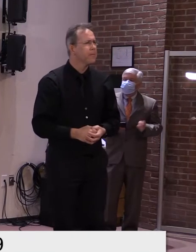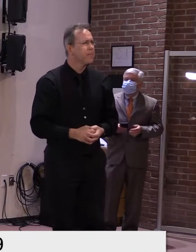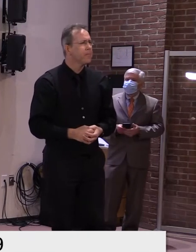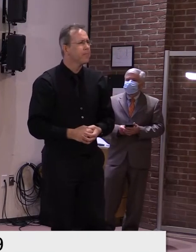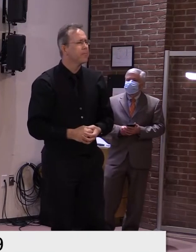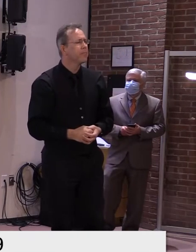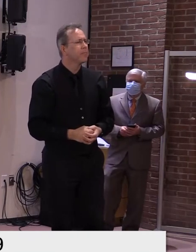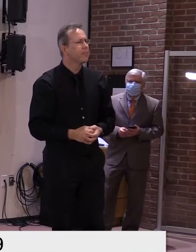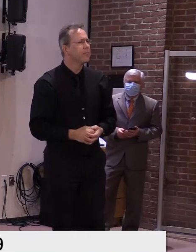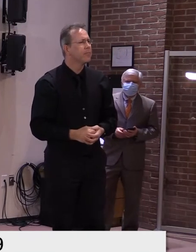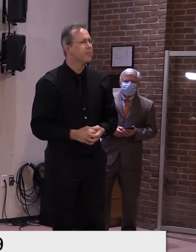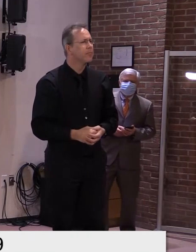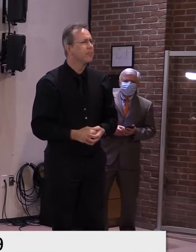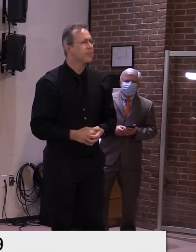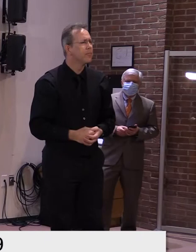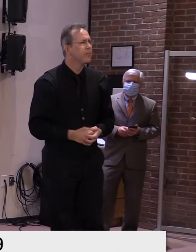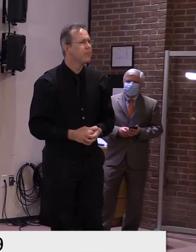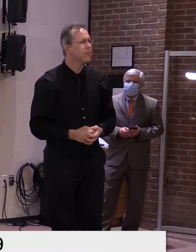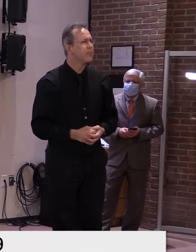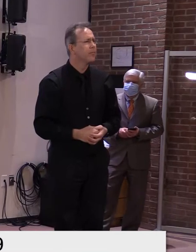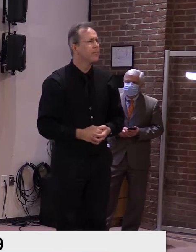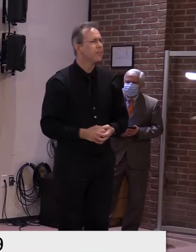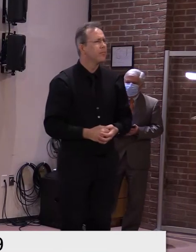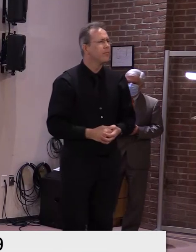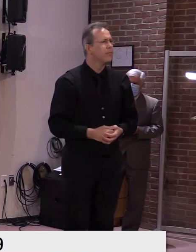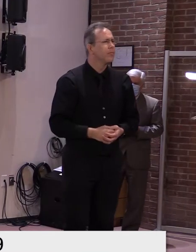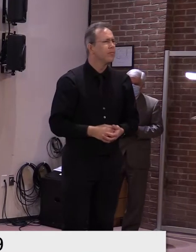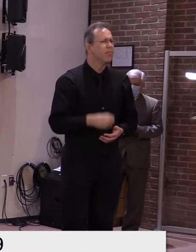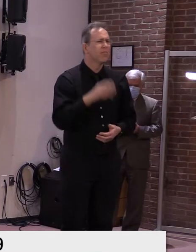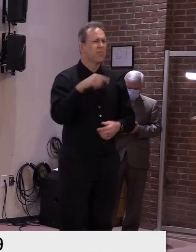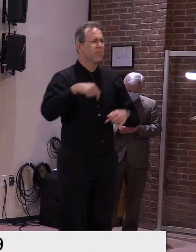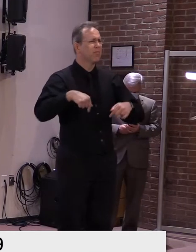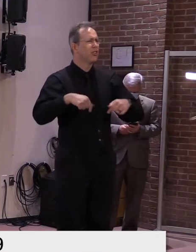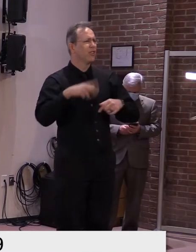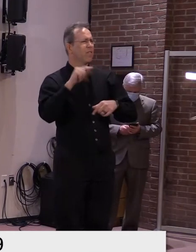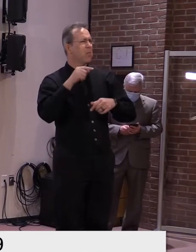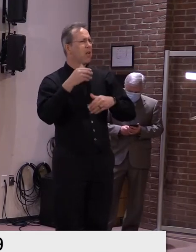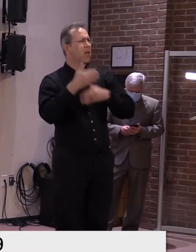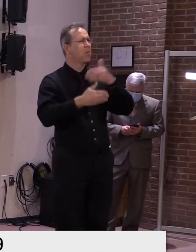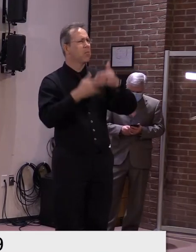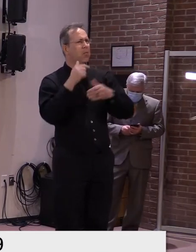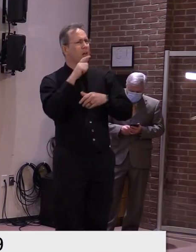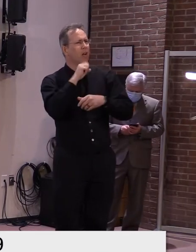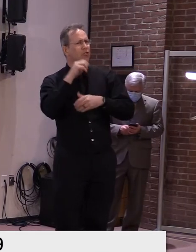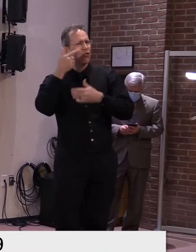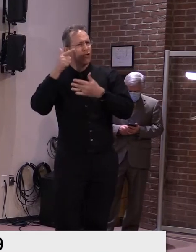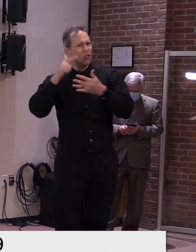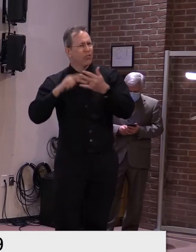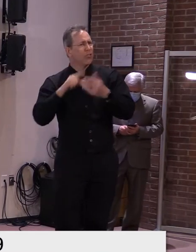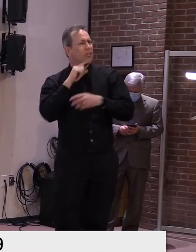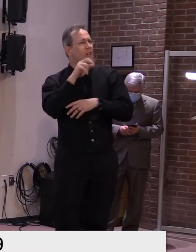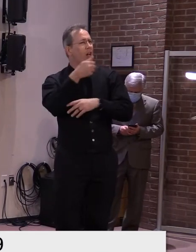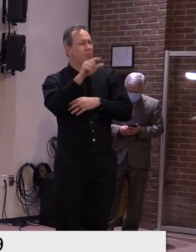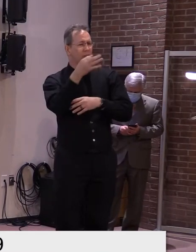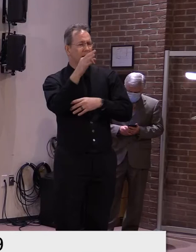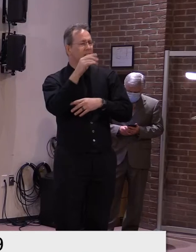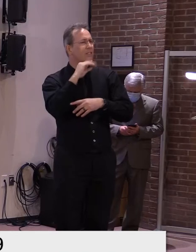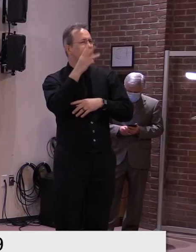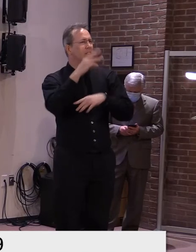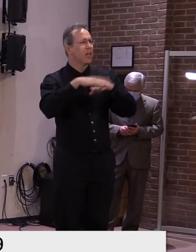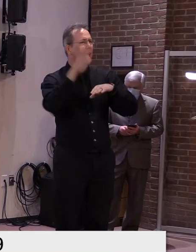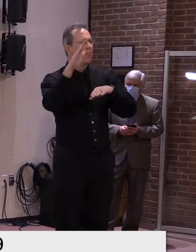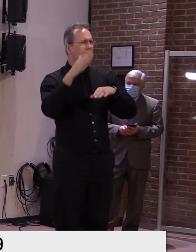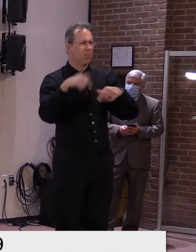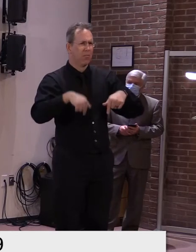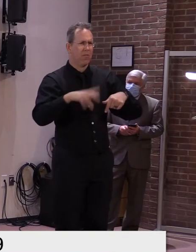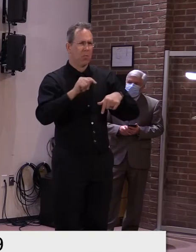plan, including New Hampshire, which opens its full eligibility 17 days before Vermont. We've had several people ask us, you know, why is Vermont moving more